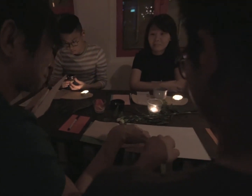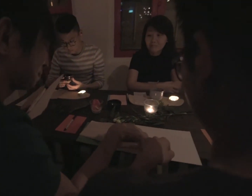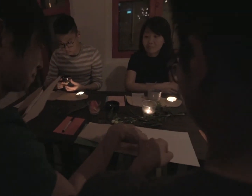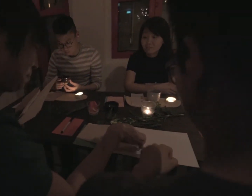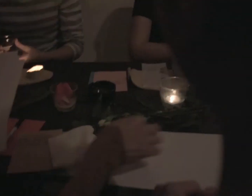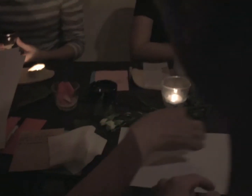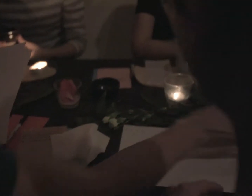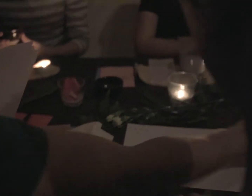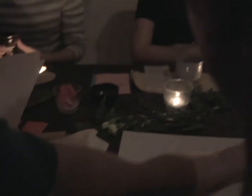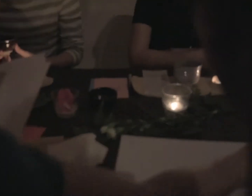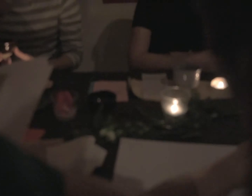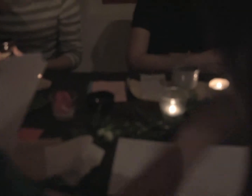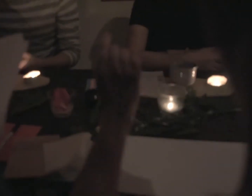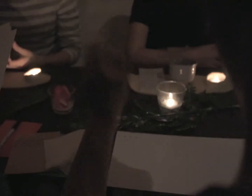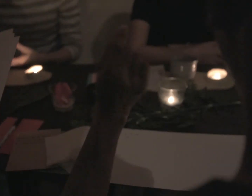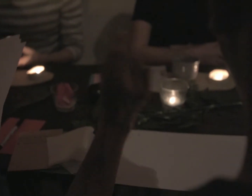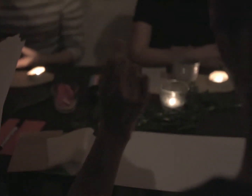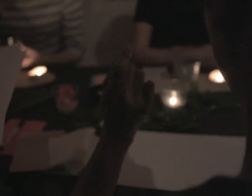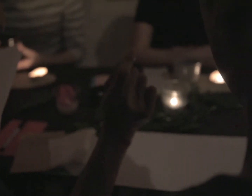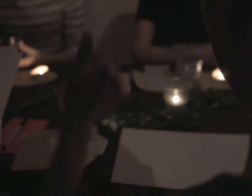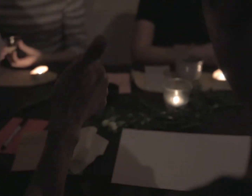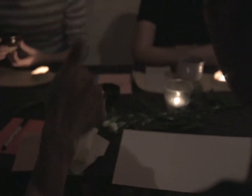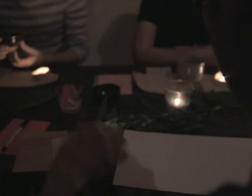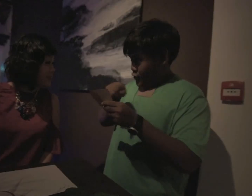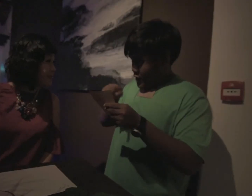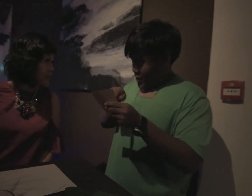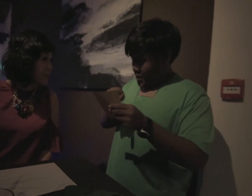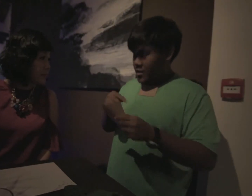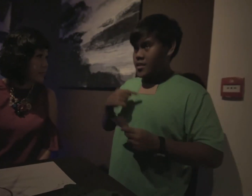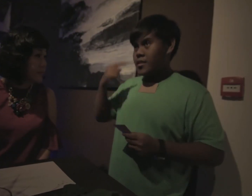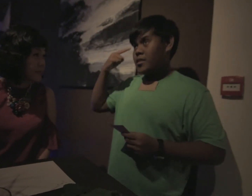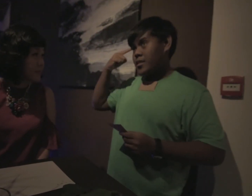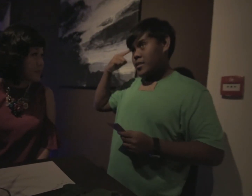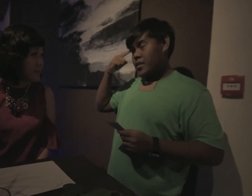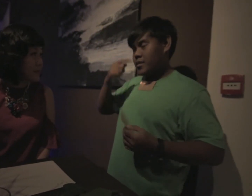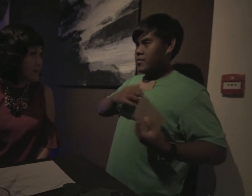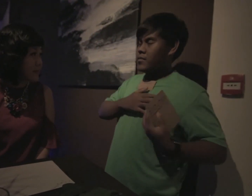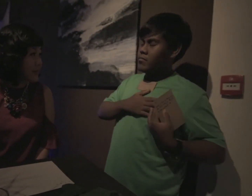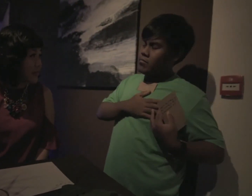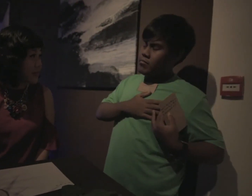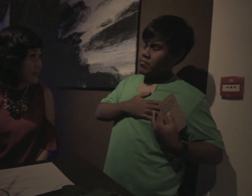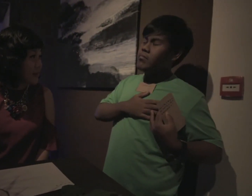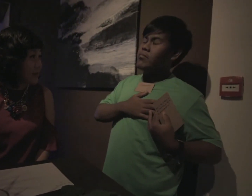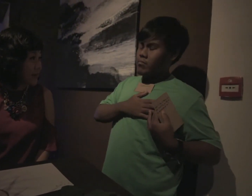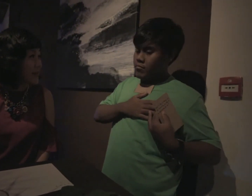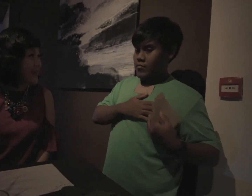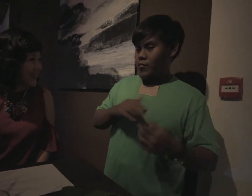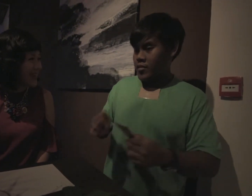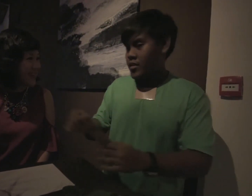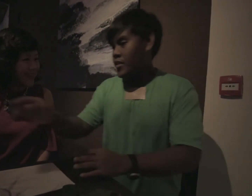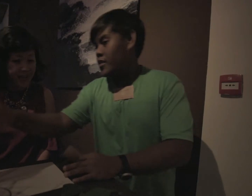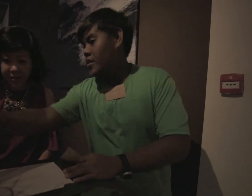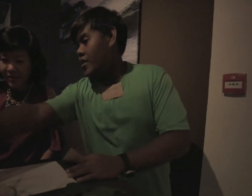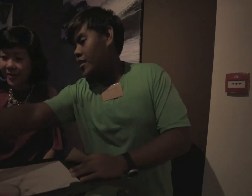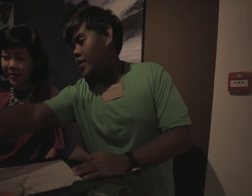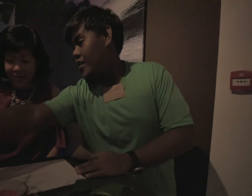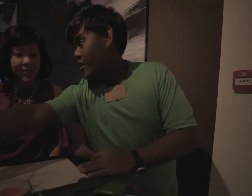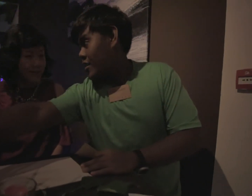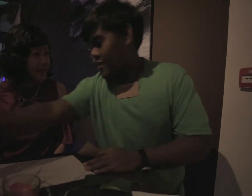see not just the deaf, but with the deaf being a reminder that we are really not that different from differently